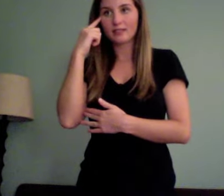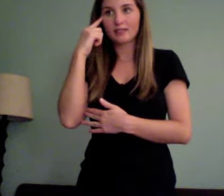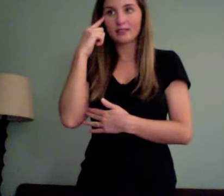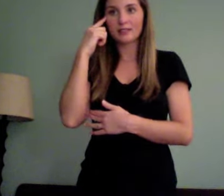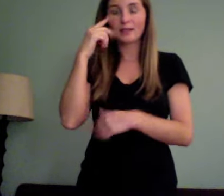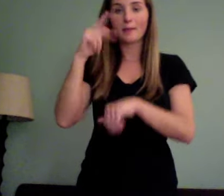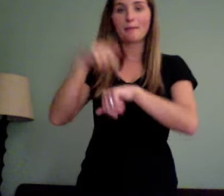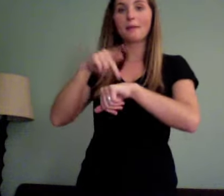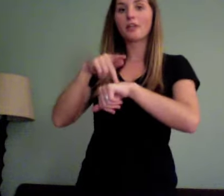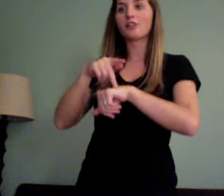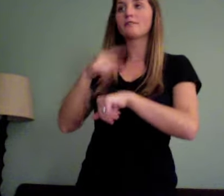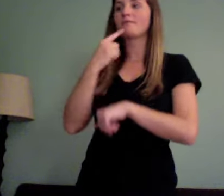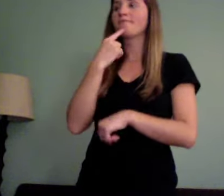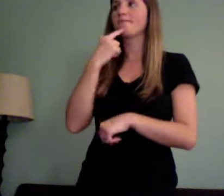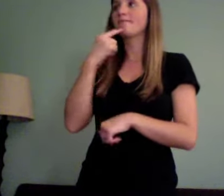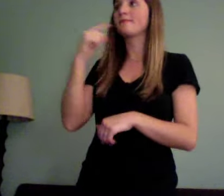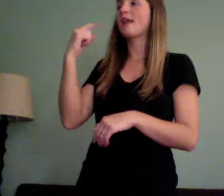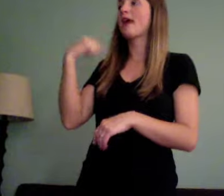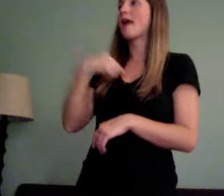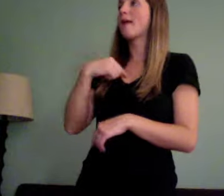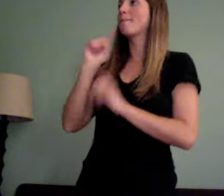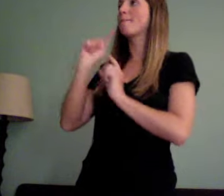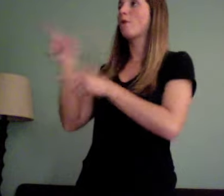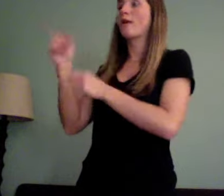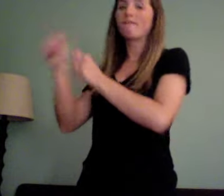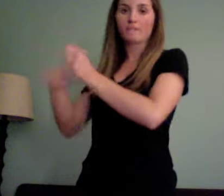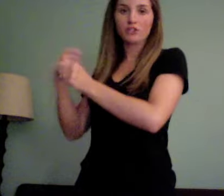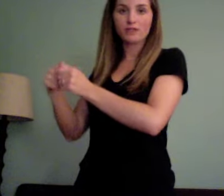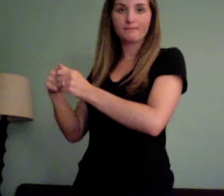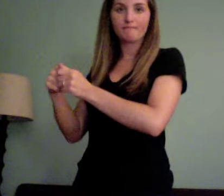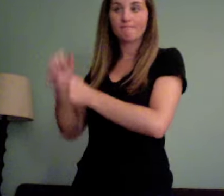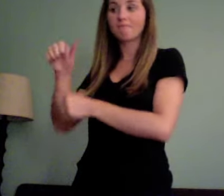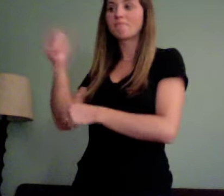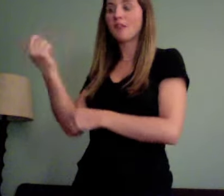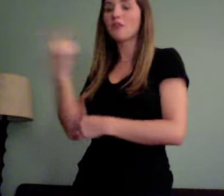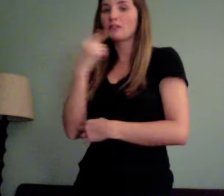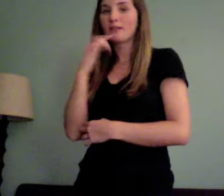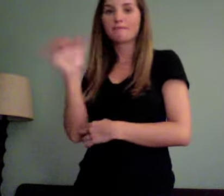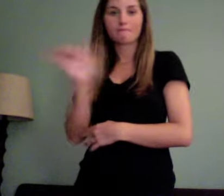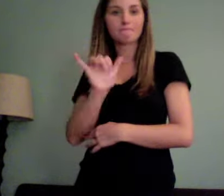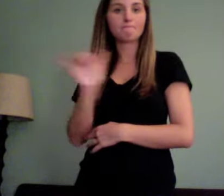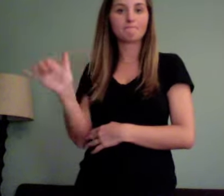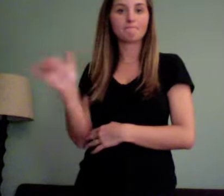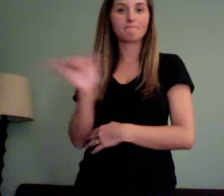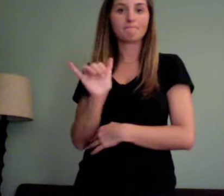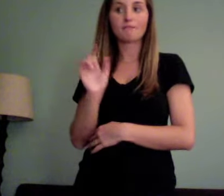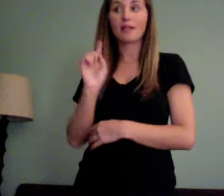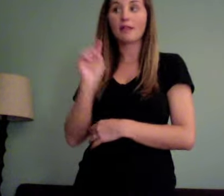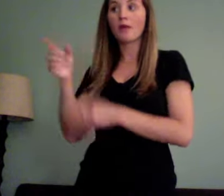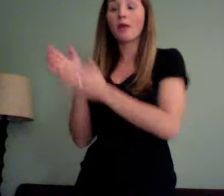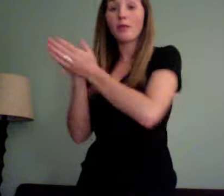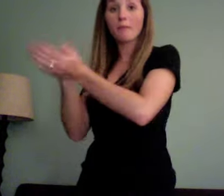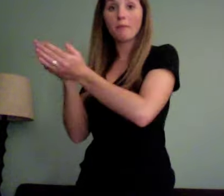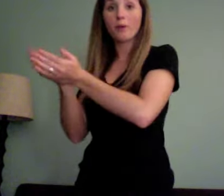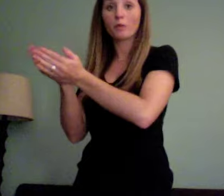fishing. We'll come too, they all said. So they went out in the boat, but they caught nothing all night. That should resonate with lots